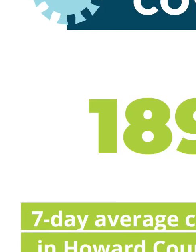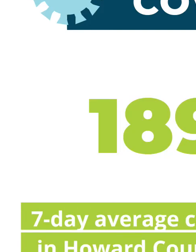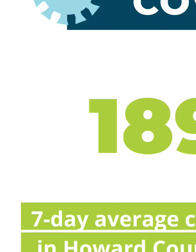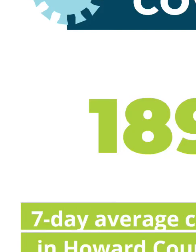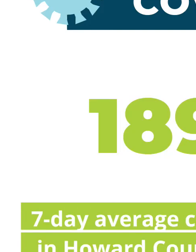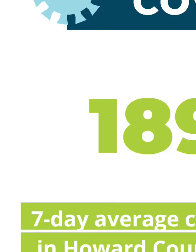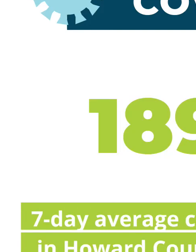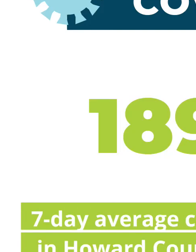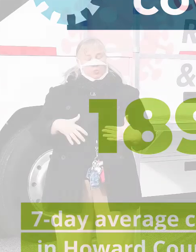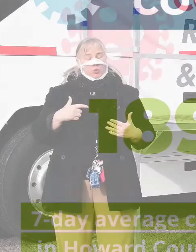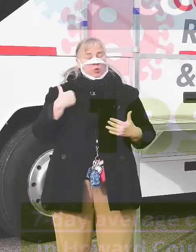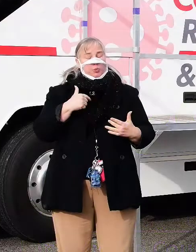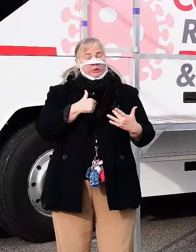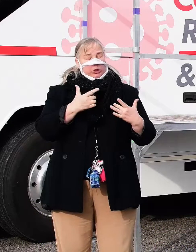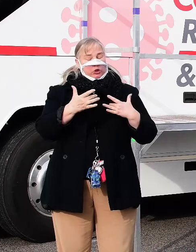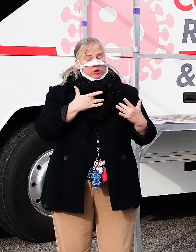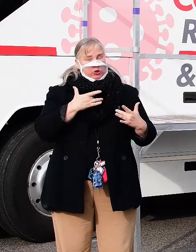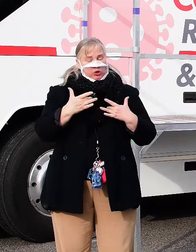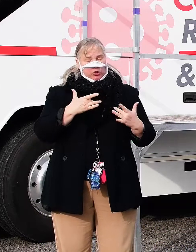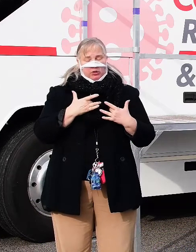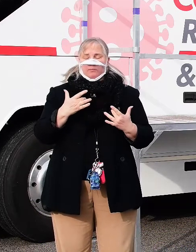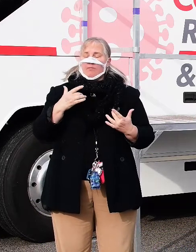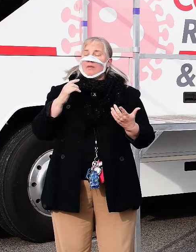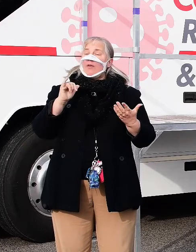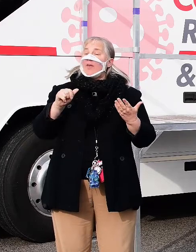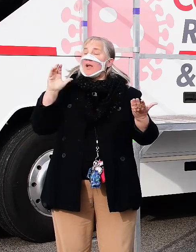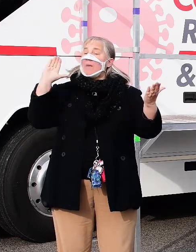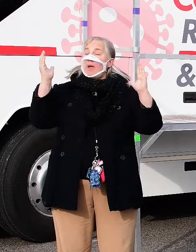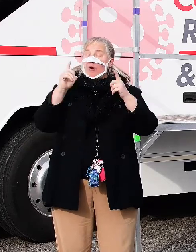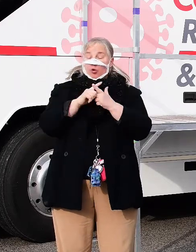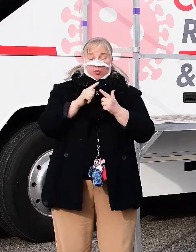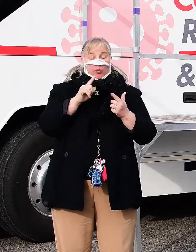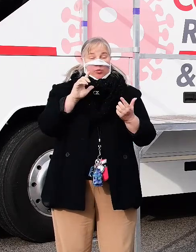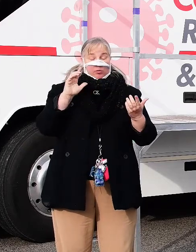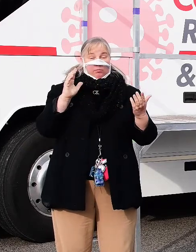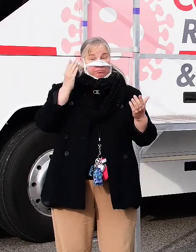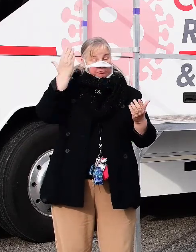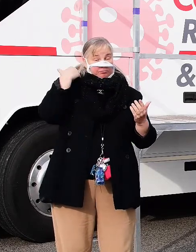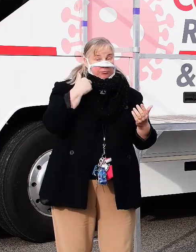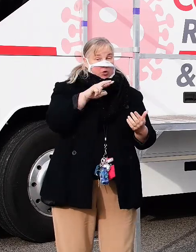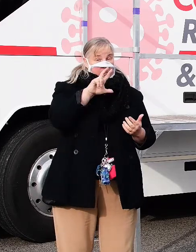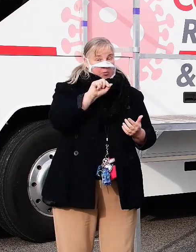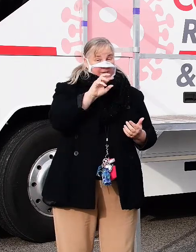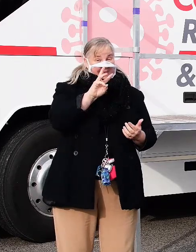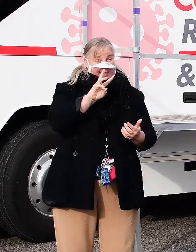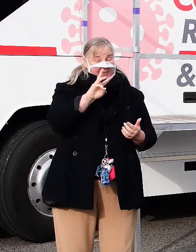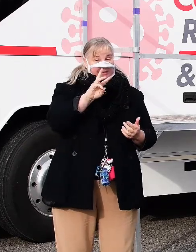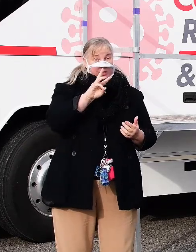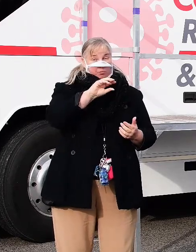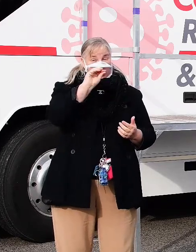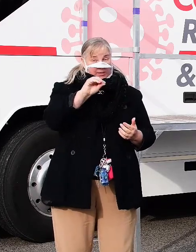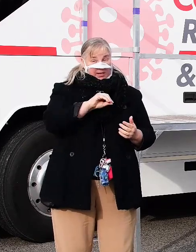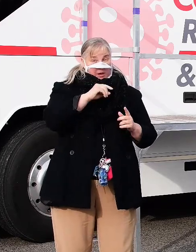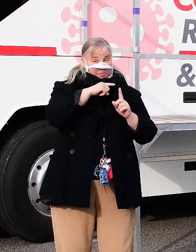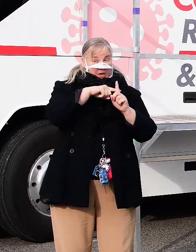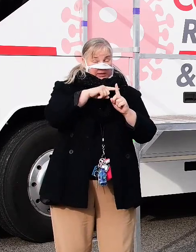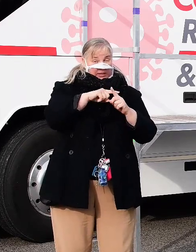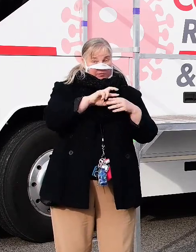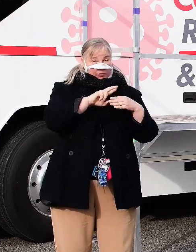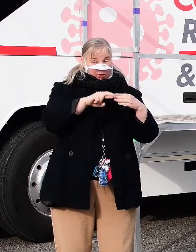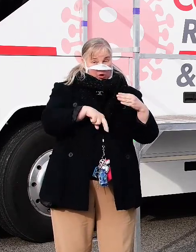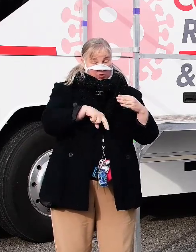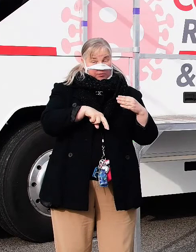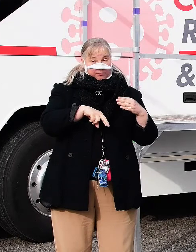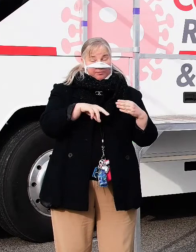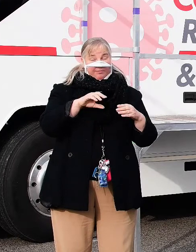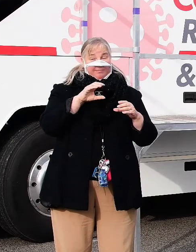concerning. This is compared to a 3.6% positivity rate and